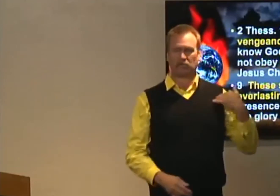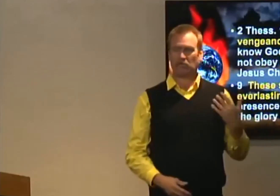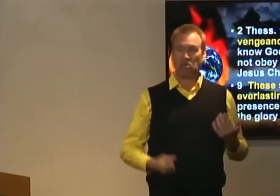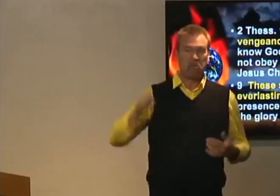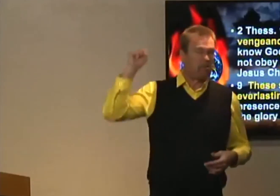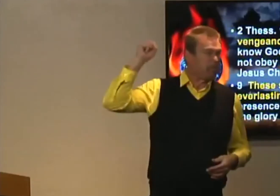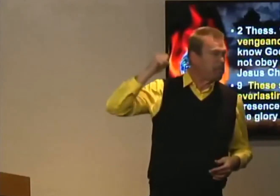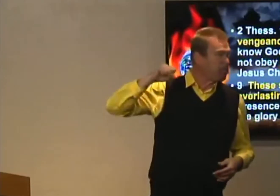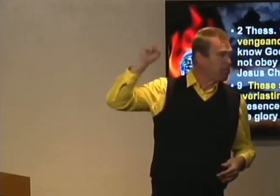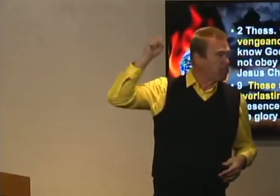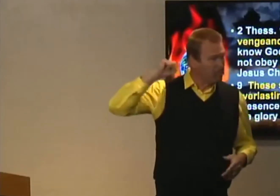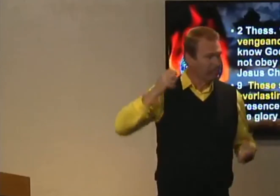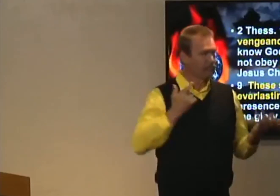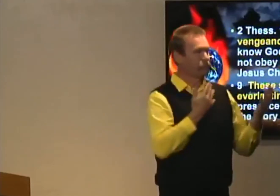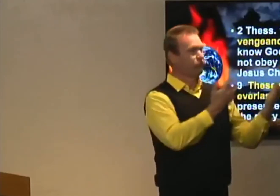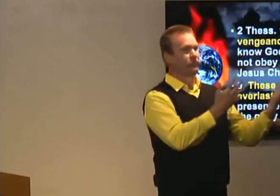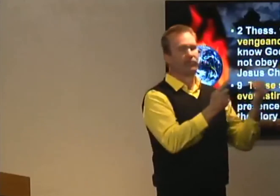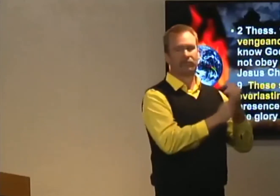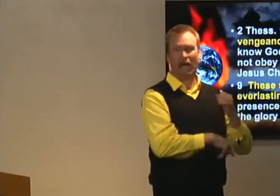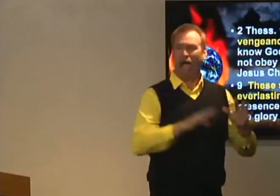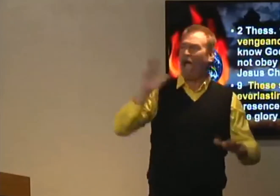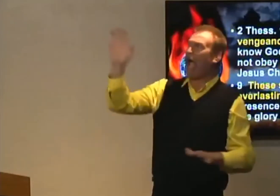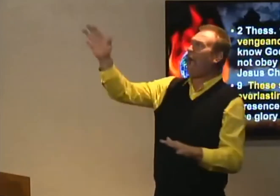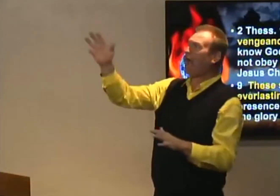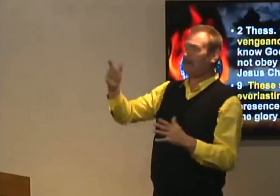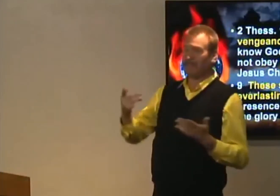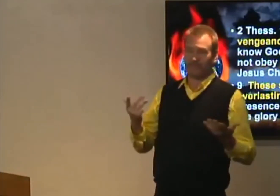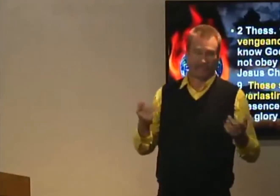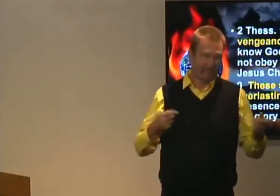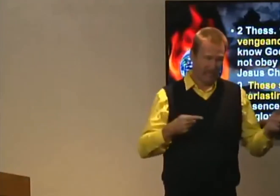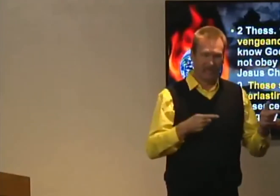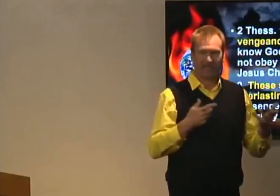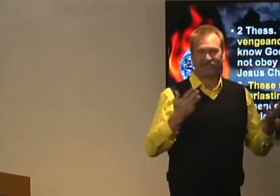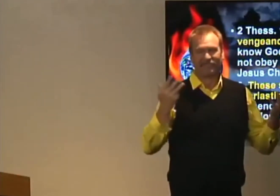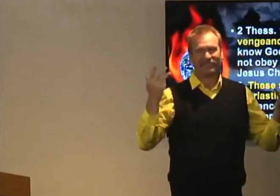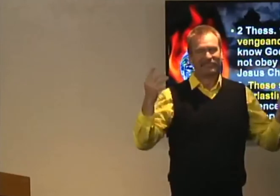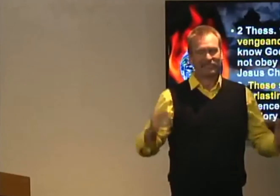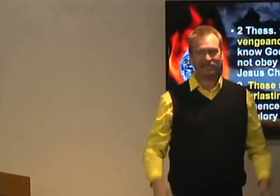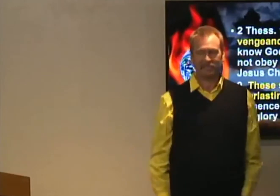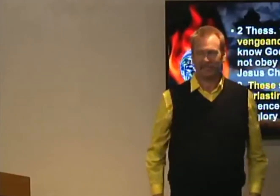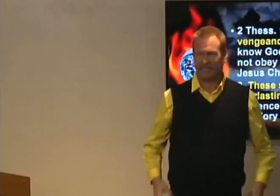It's their own fault for rejecting God. It's not God's fault.